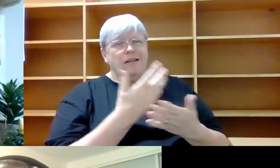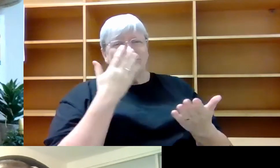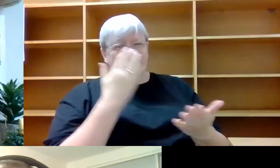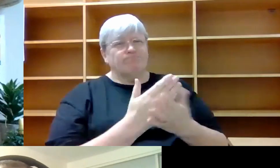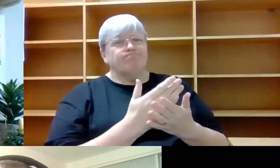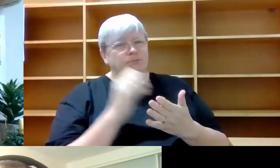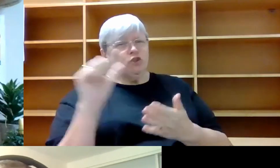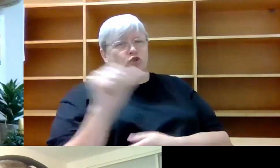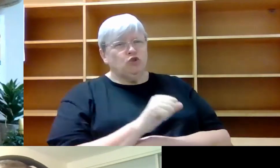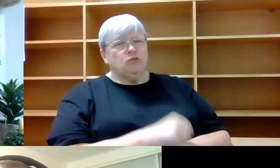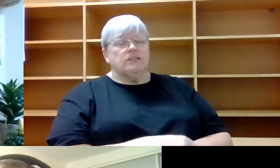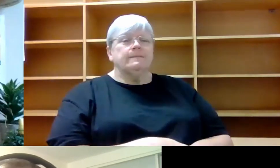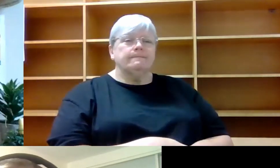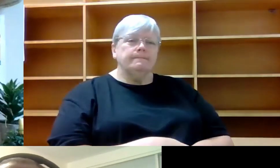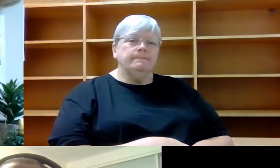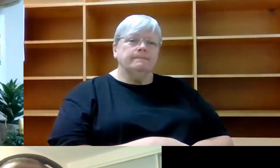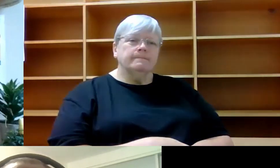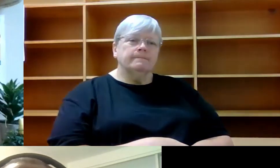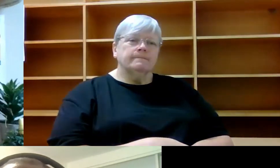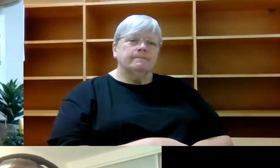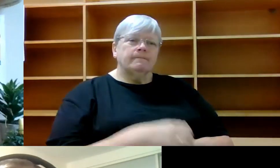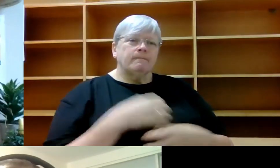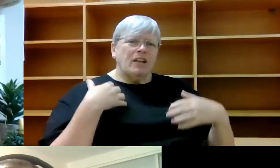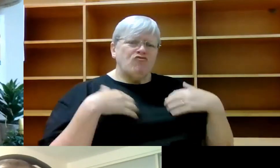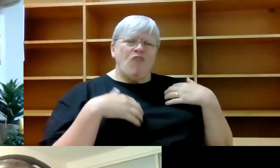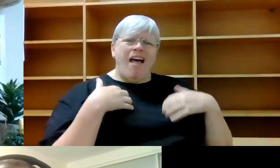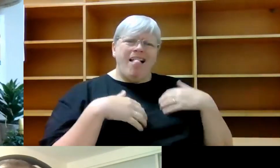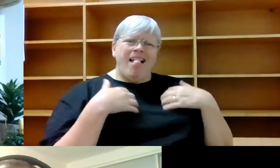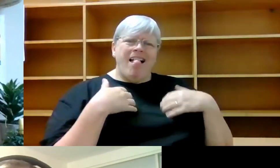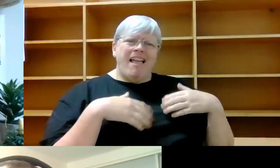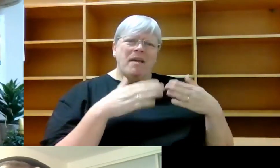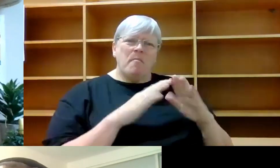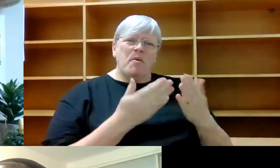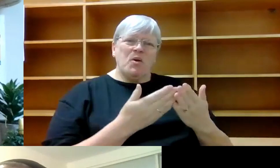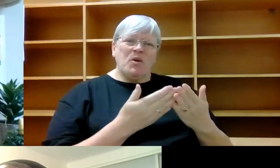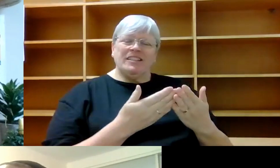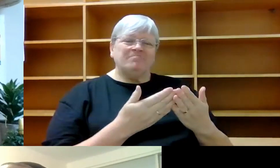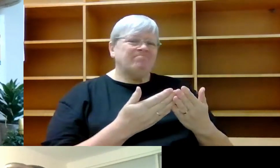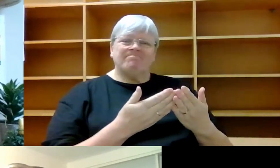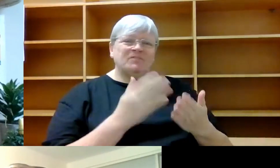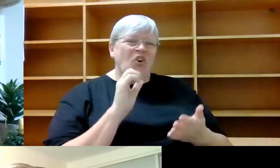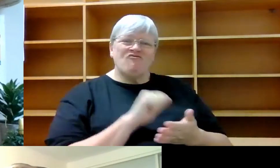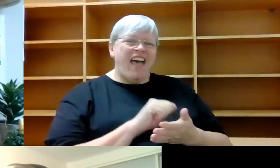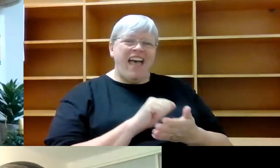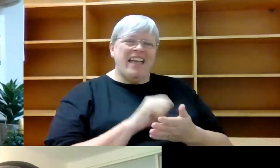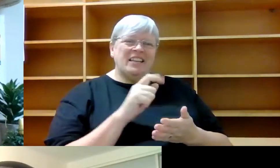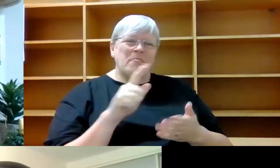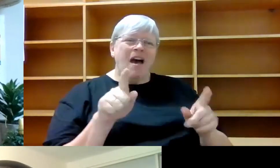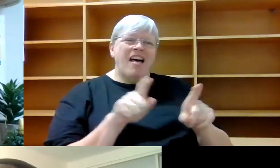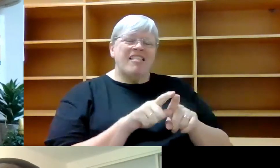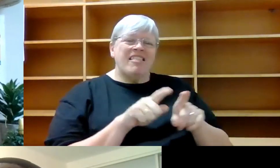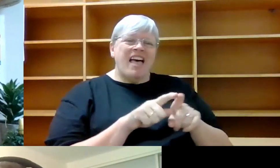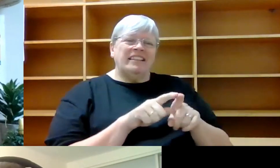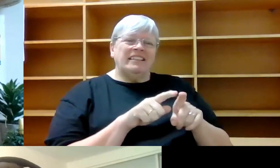it's I was going to say it's a thrill ride, which seems sort of not quite right, but it is very like